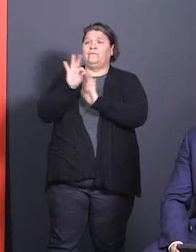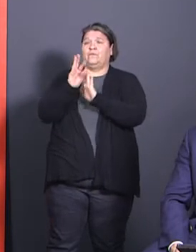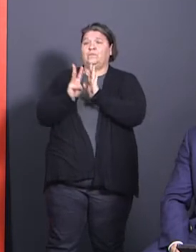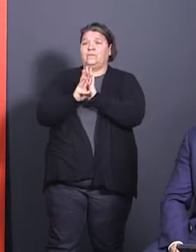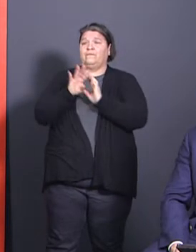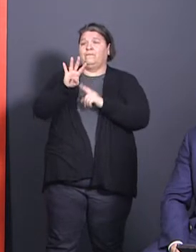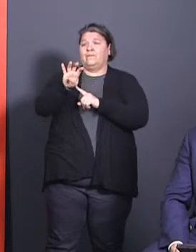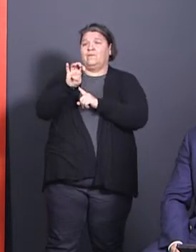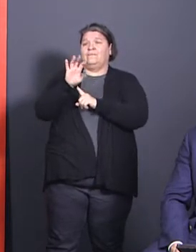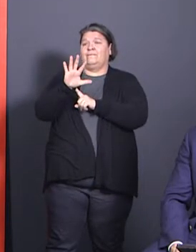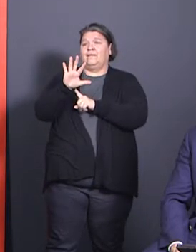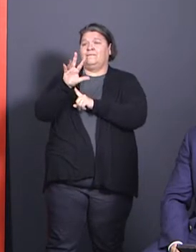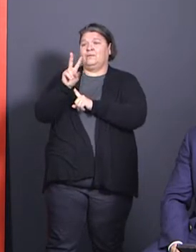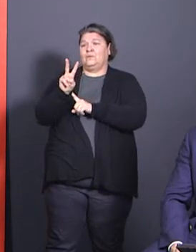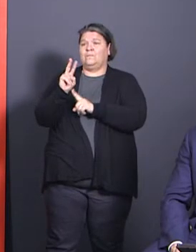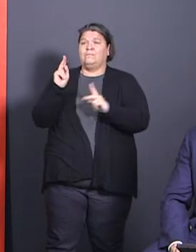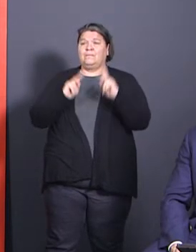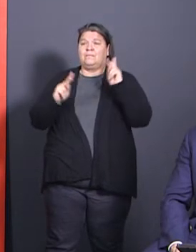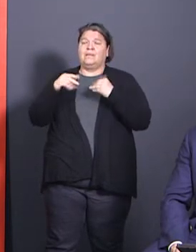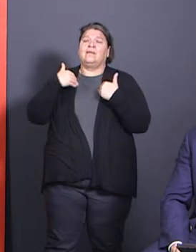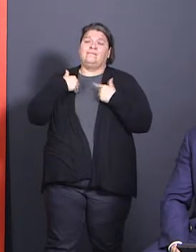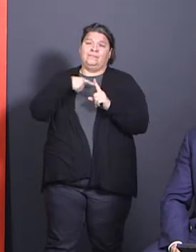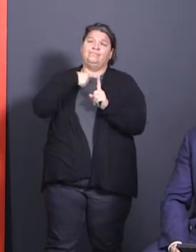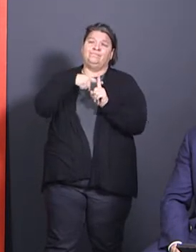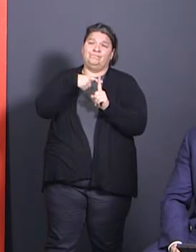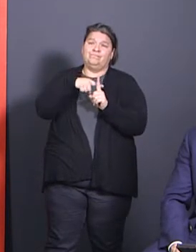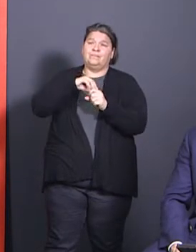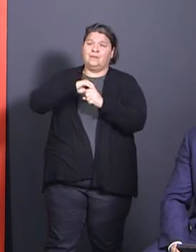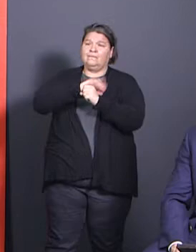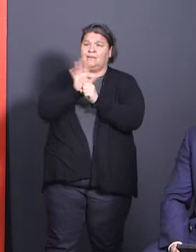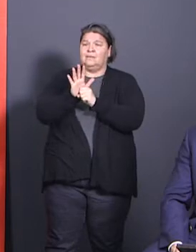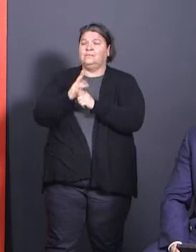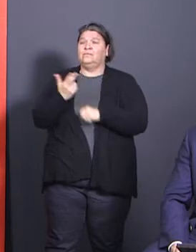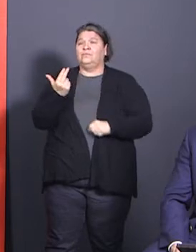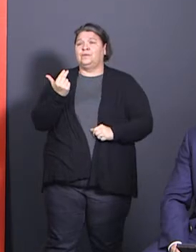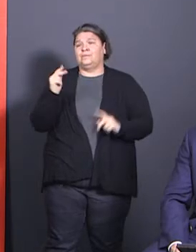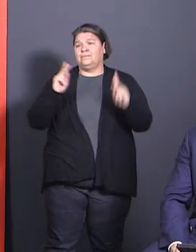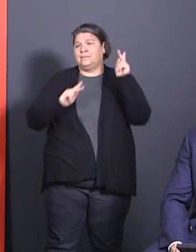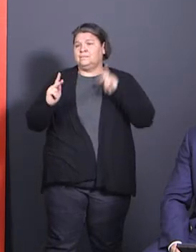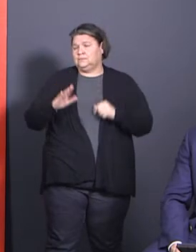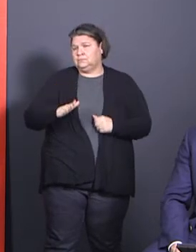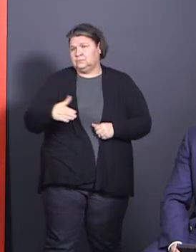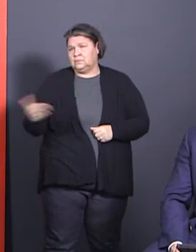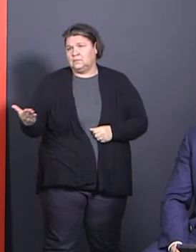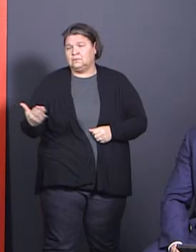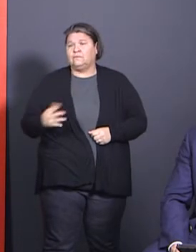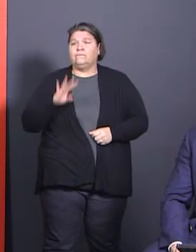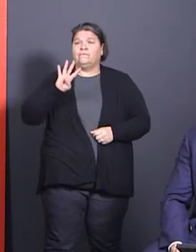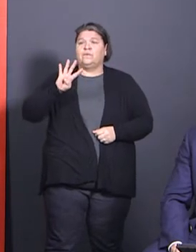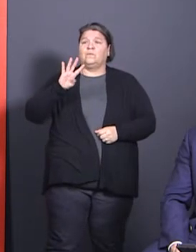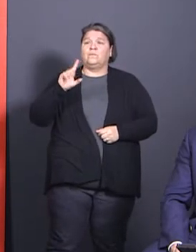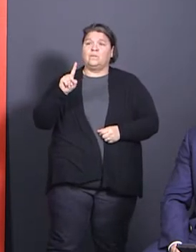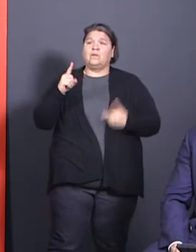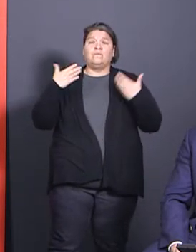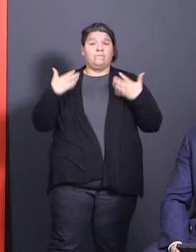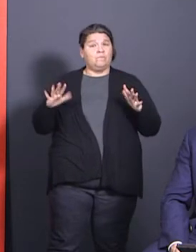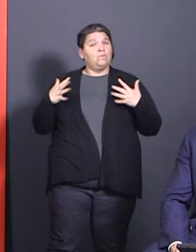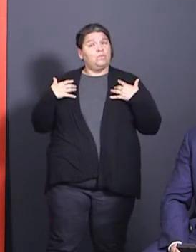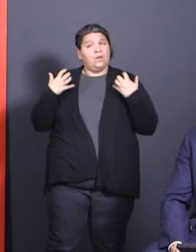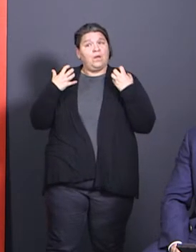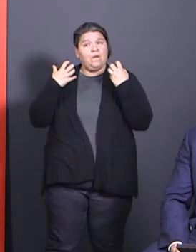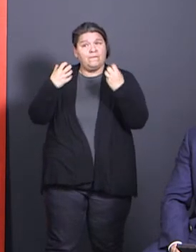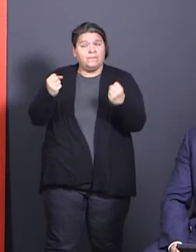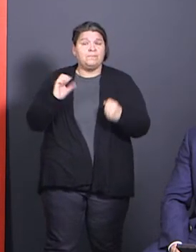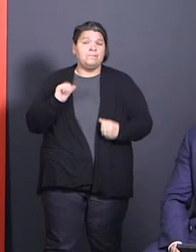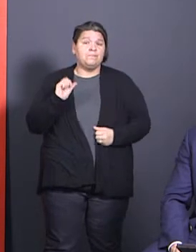COVID cases, 13 deaths, and 41 officially recovered. Fort Worth has 167